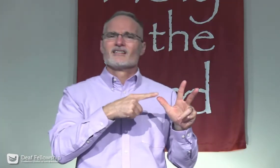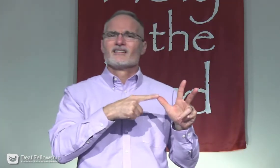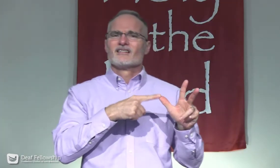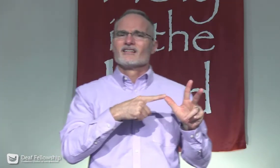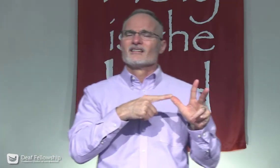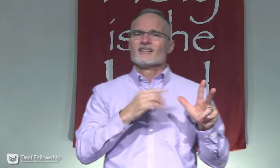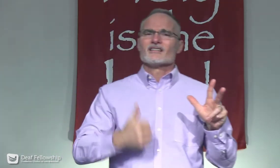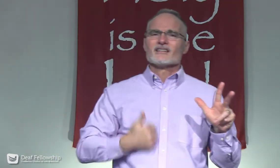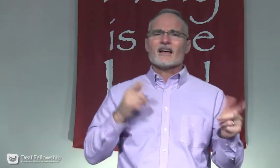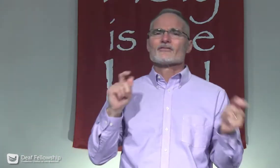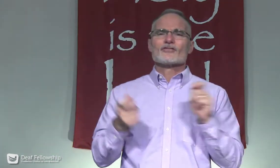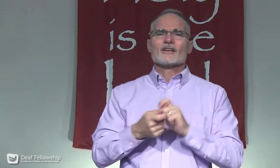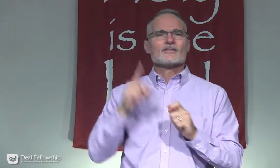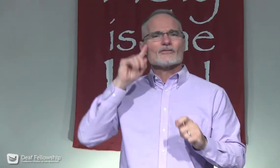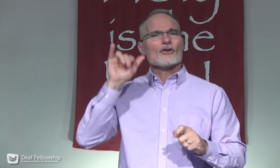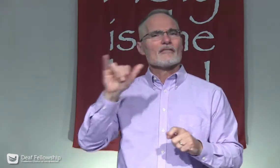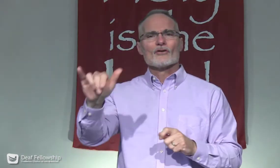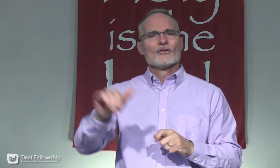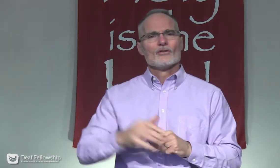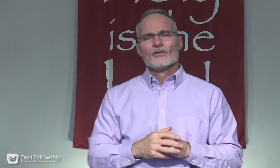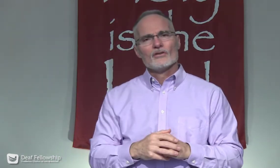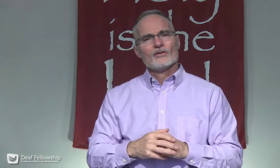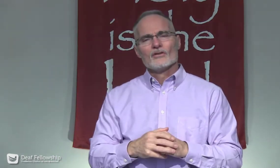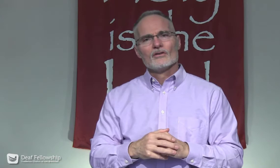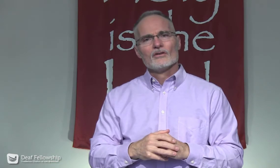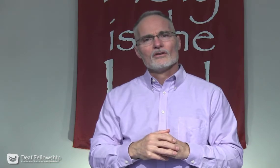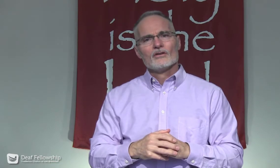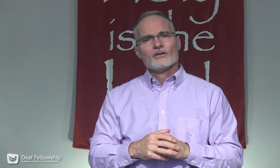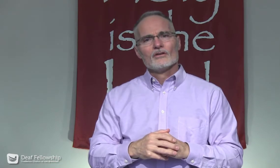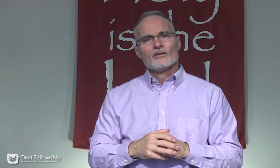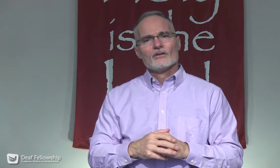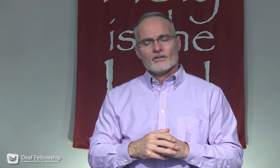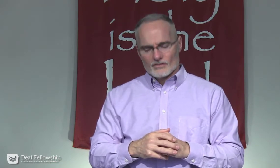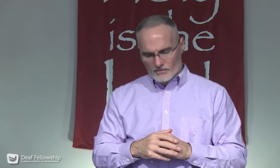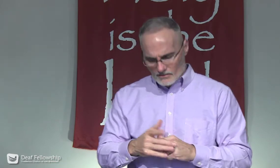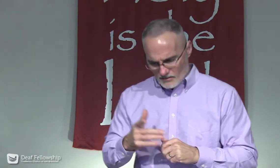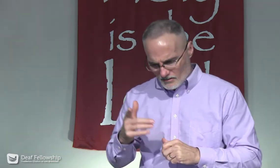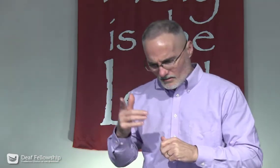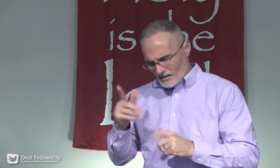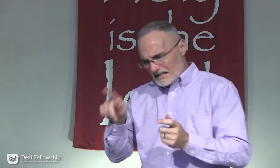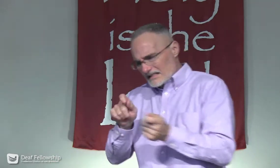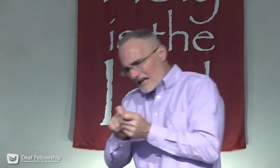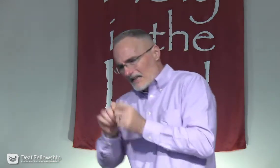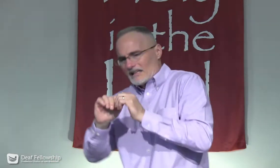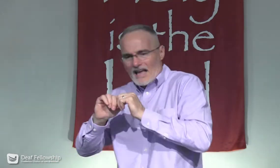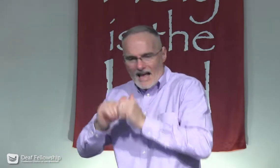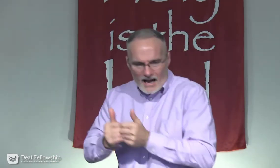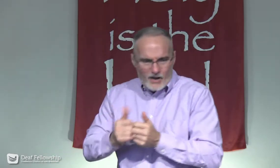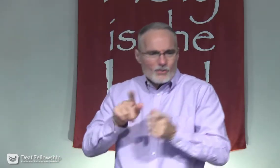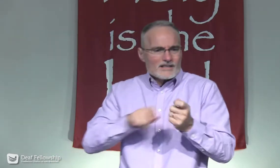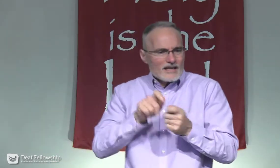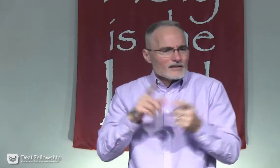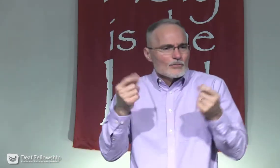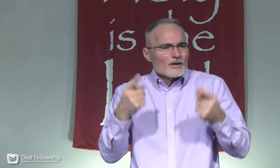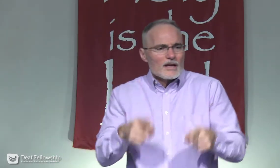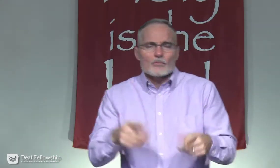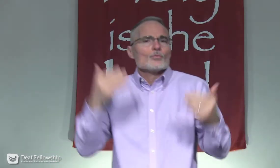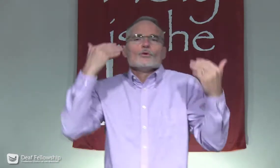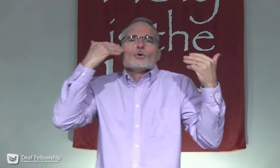Something happens with that first guy. His life changes forever. And exactly